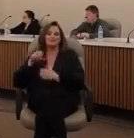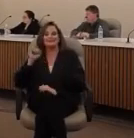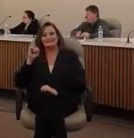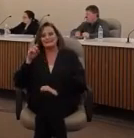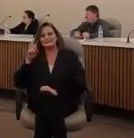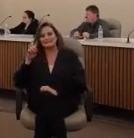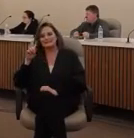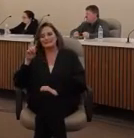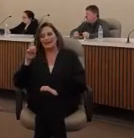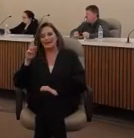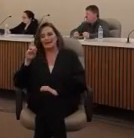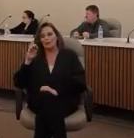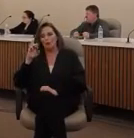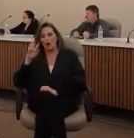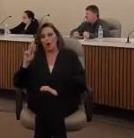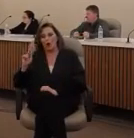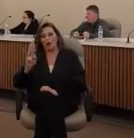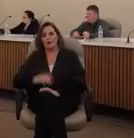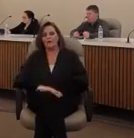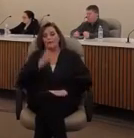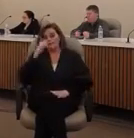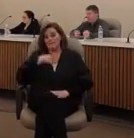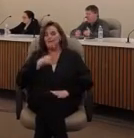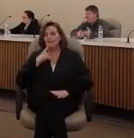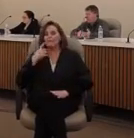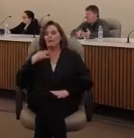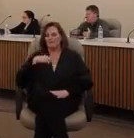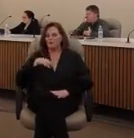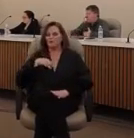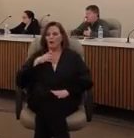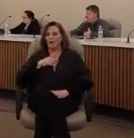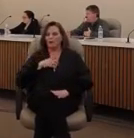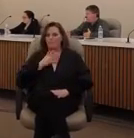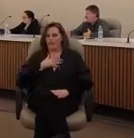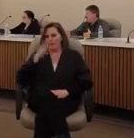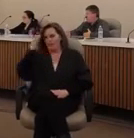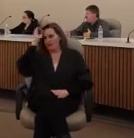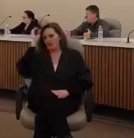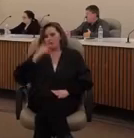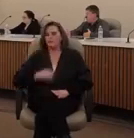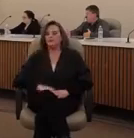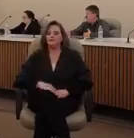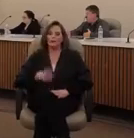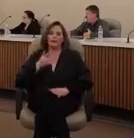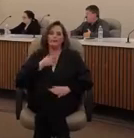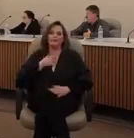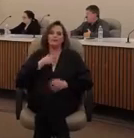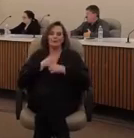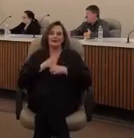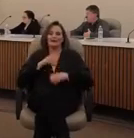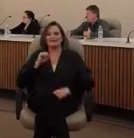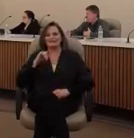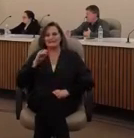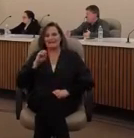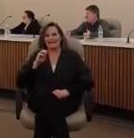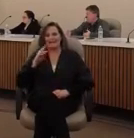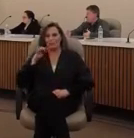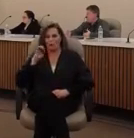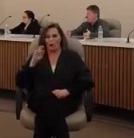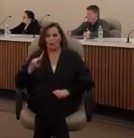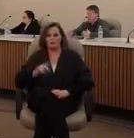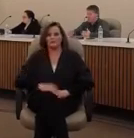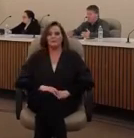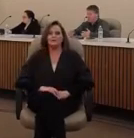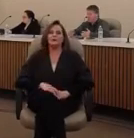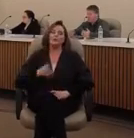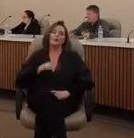necessary, but I think it would be beneficial to have a short stretch of sidewalk, and would love to talk with the